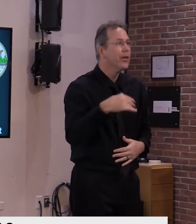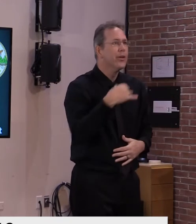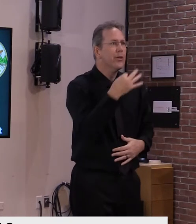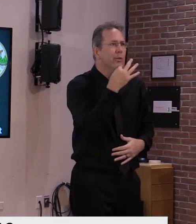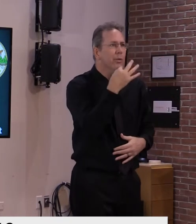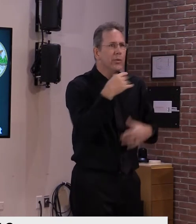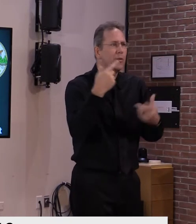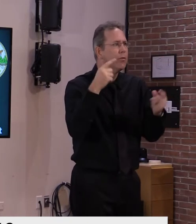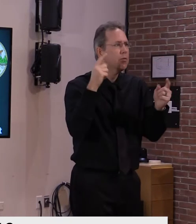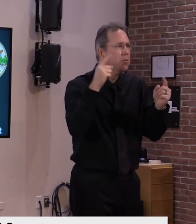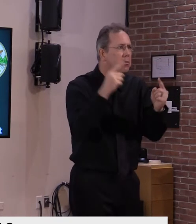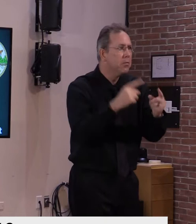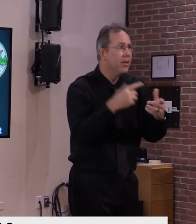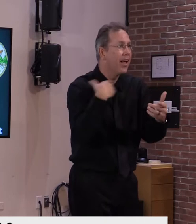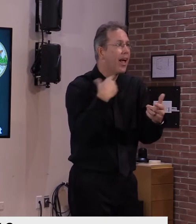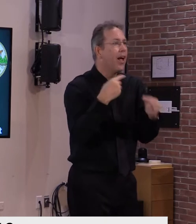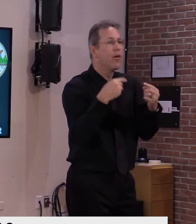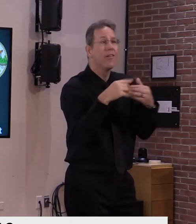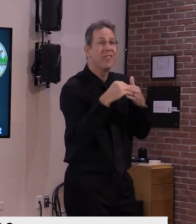now more than ever.